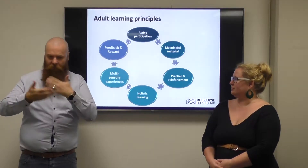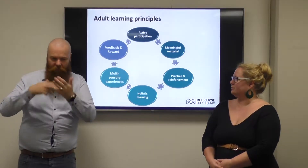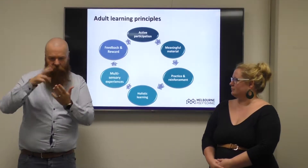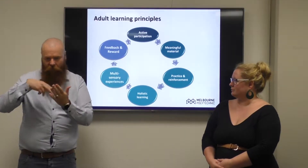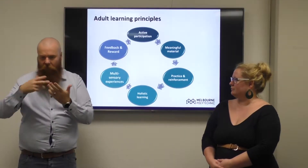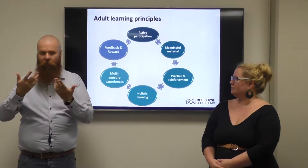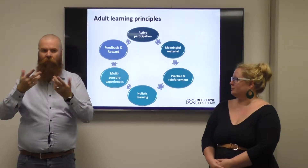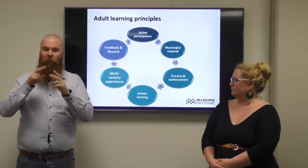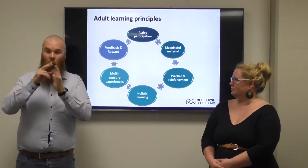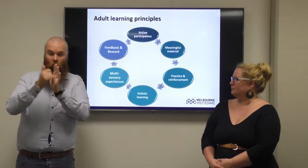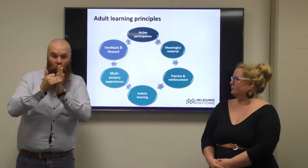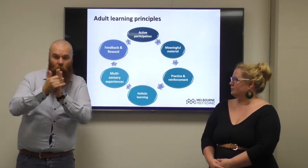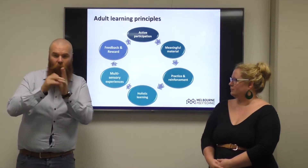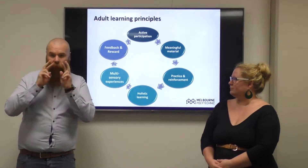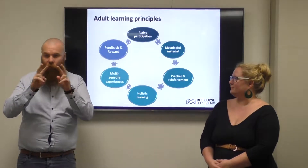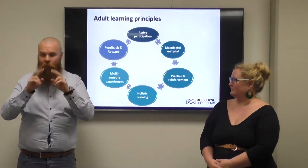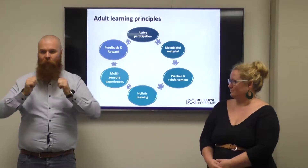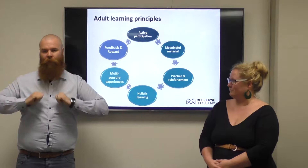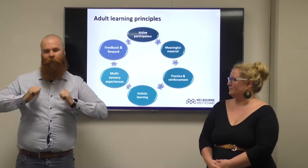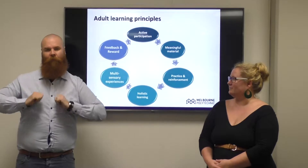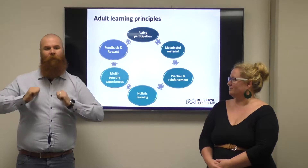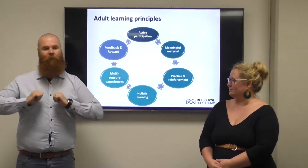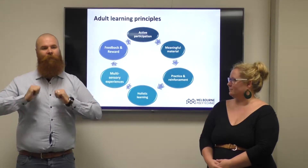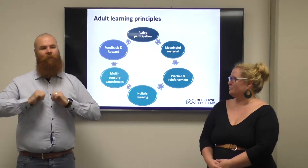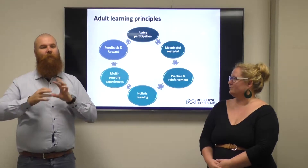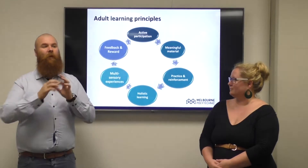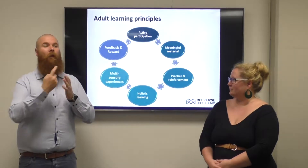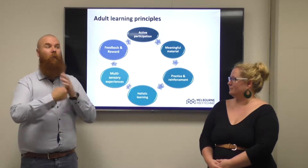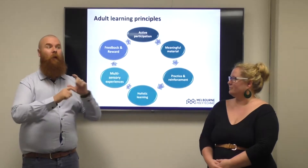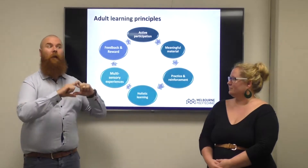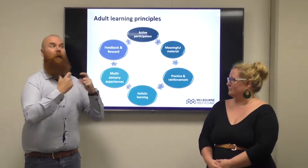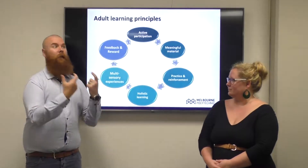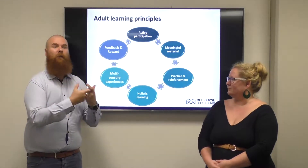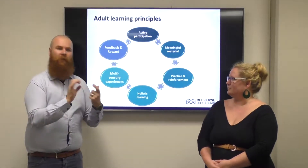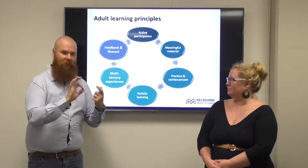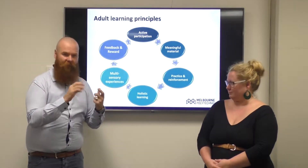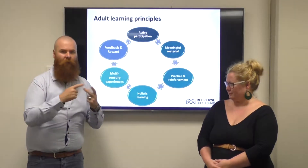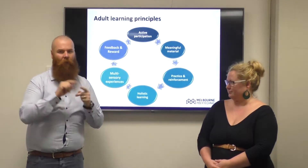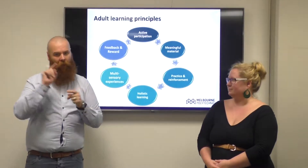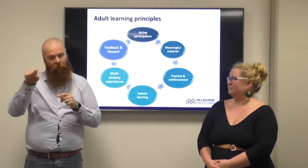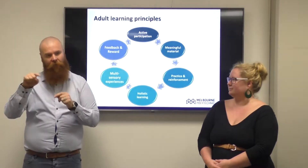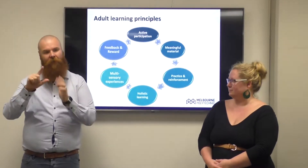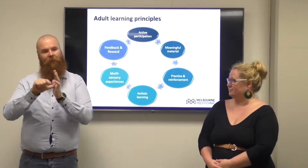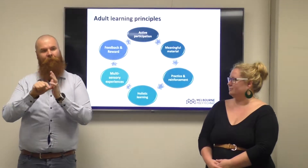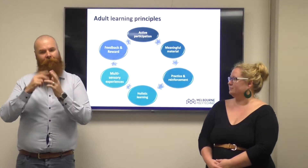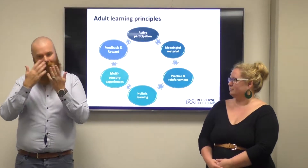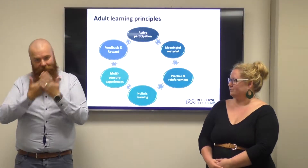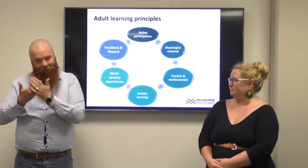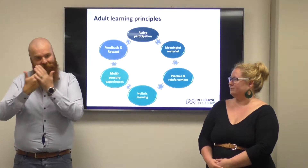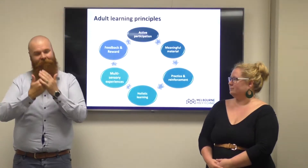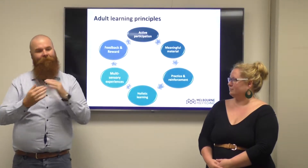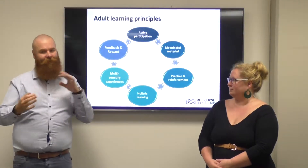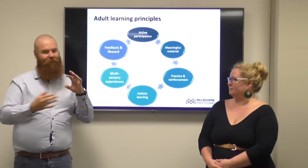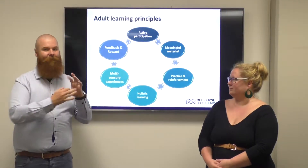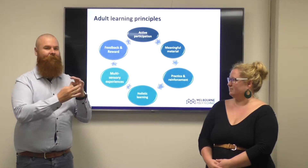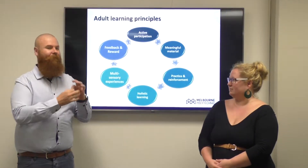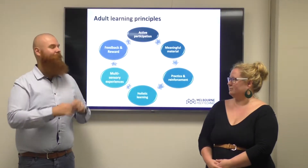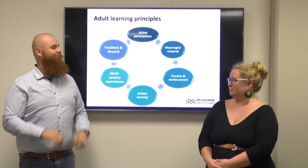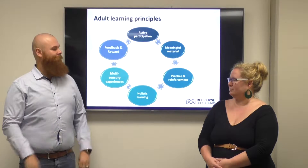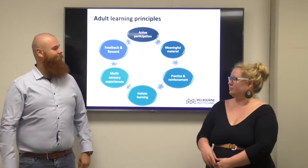anything that's provided to you, do your reading, watch the excerpts on YouTube. So you won't be only working within the classroom, there is study